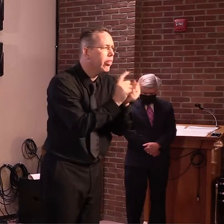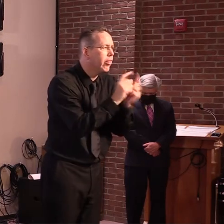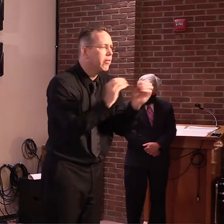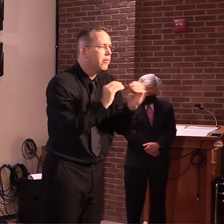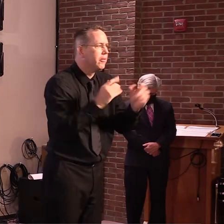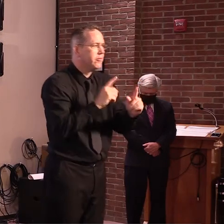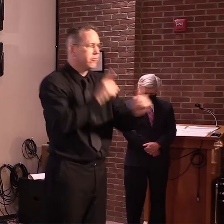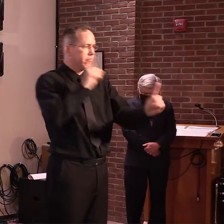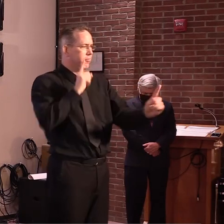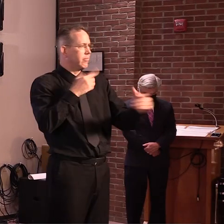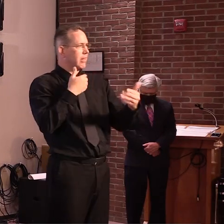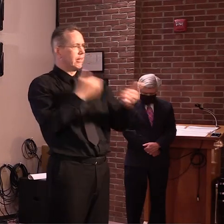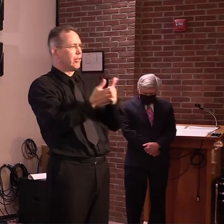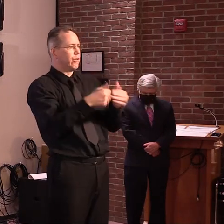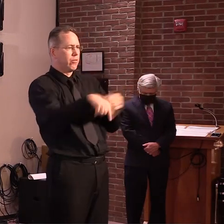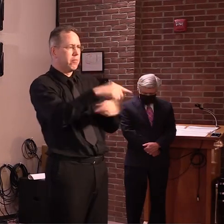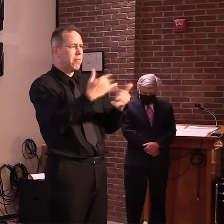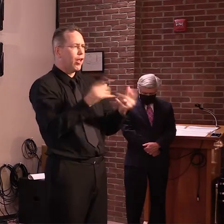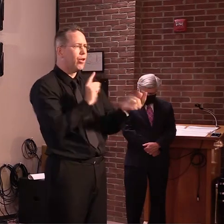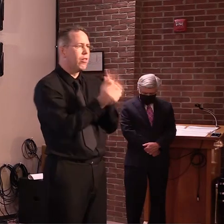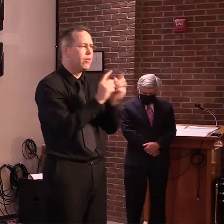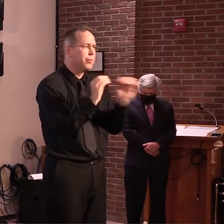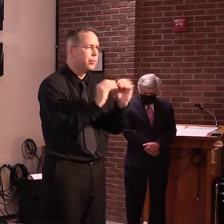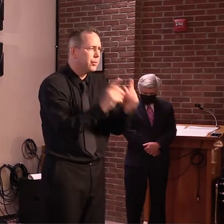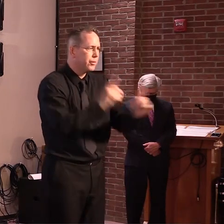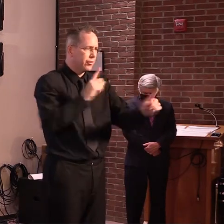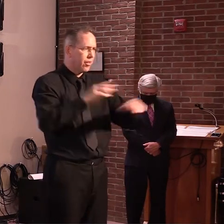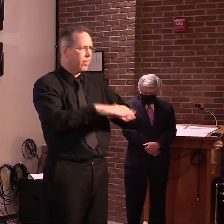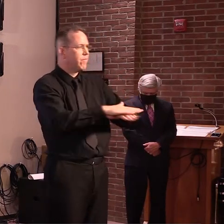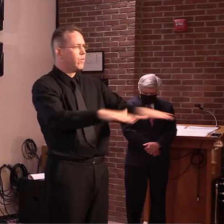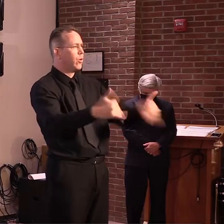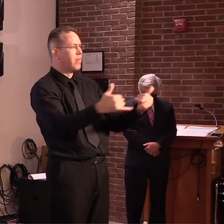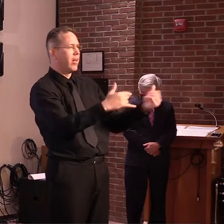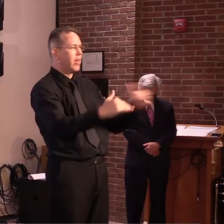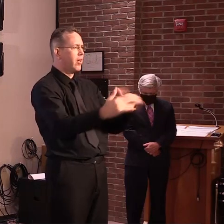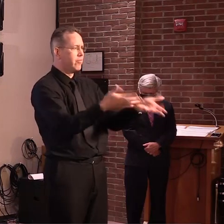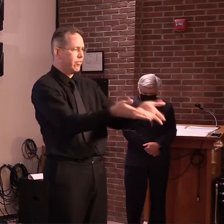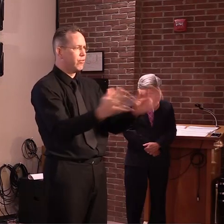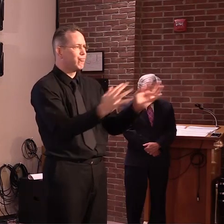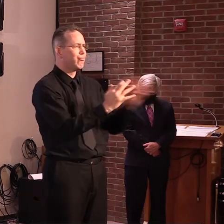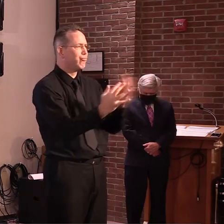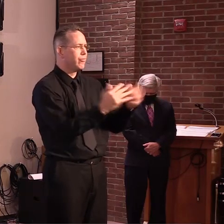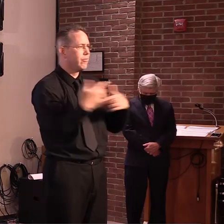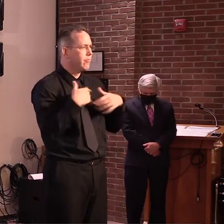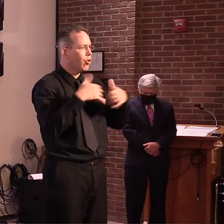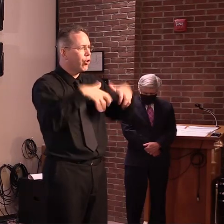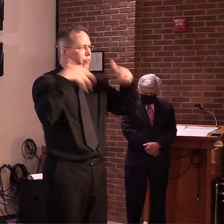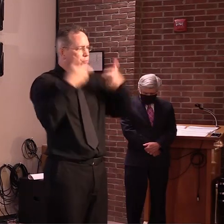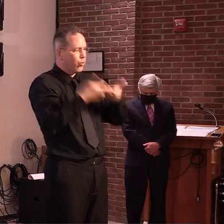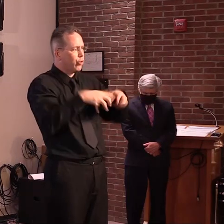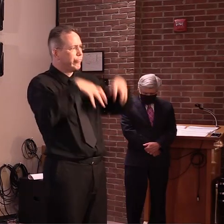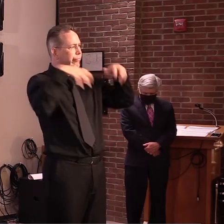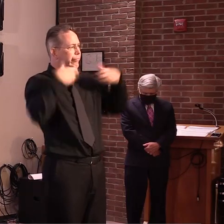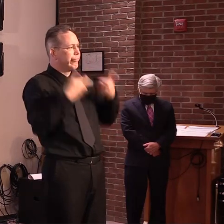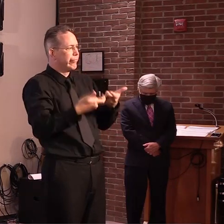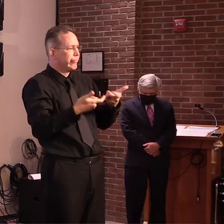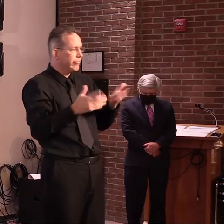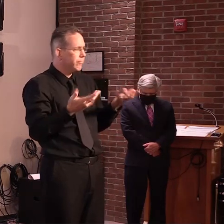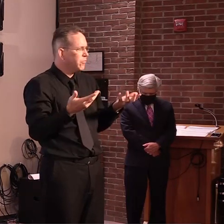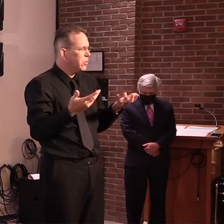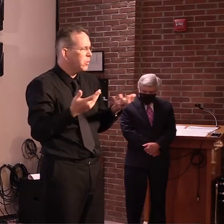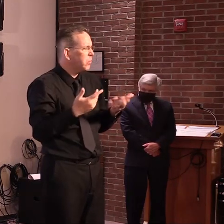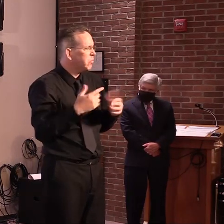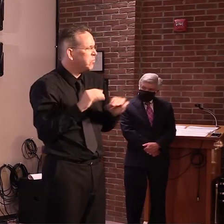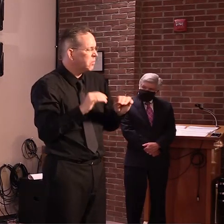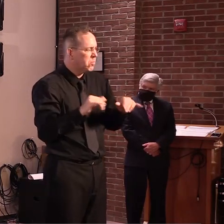player. So again, fundamental public health still works the same way, and certainly would have worked the